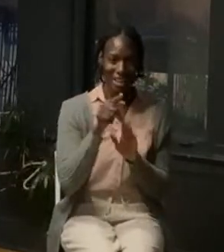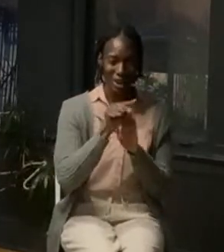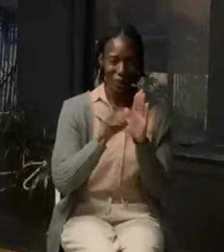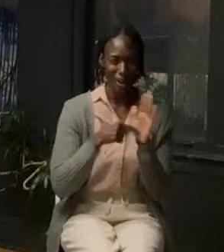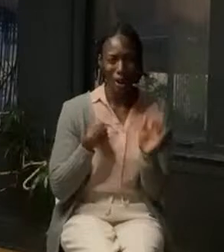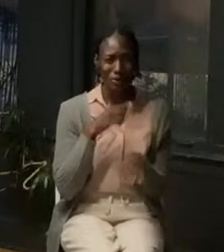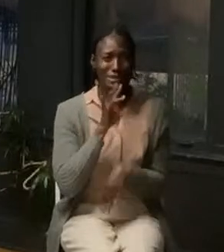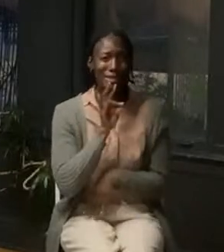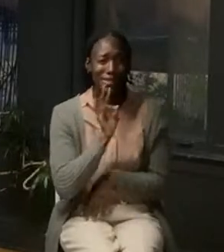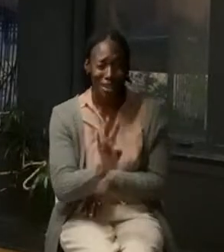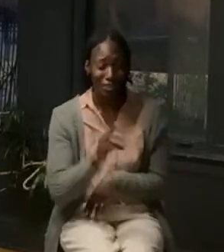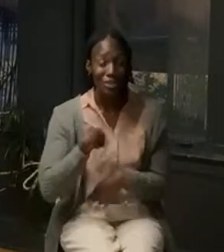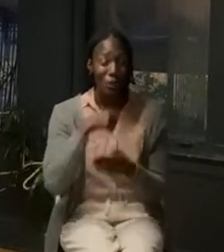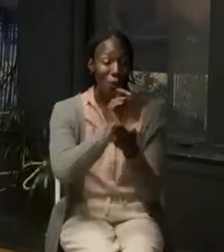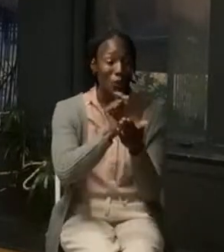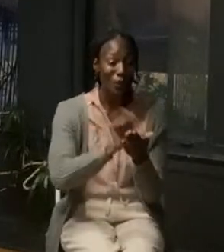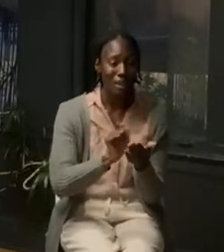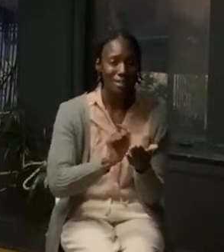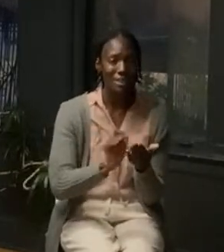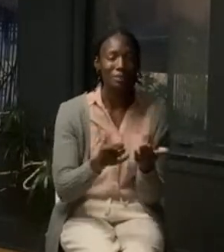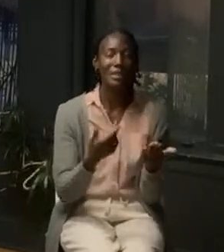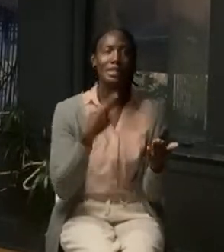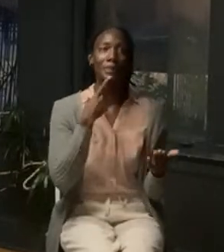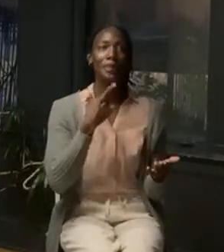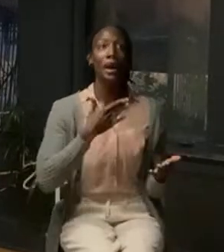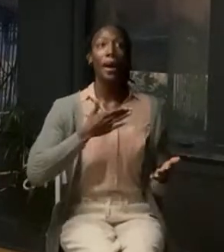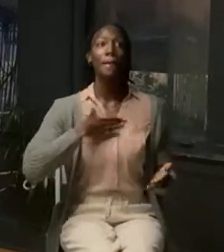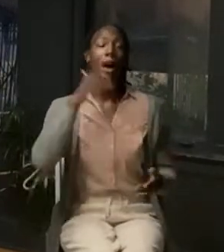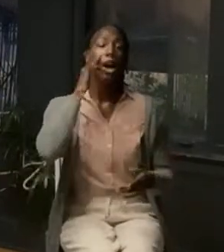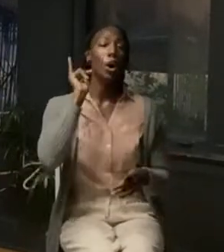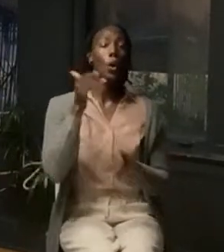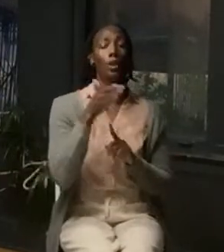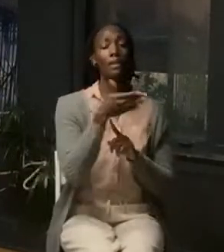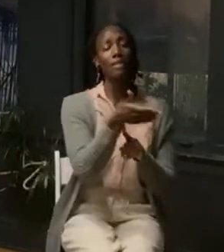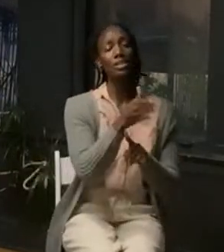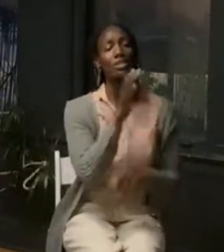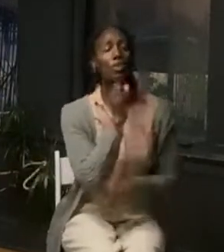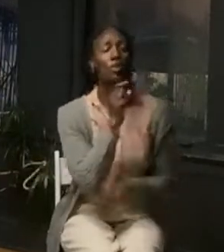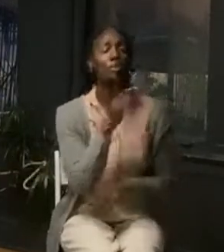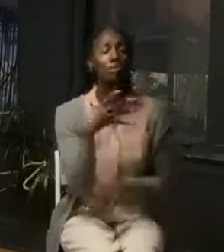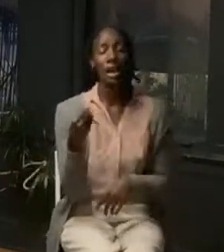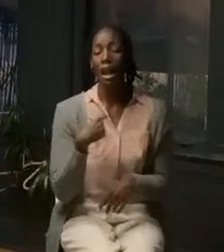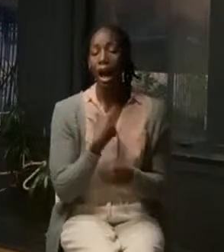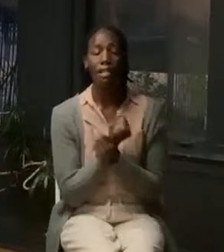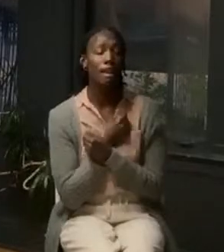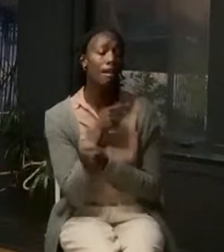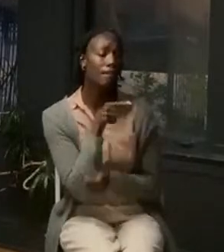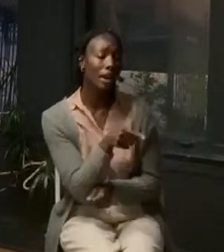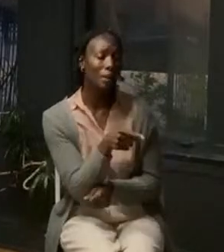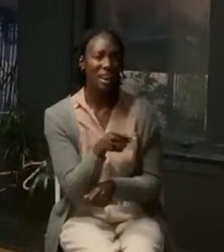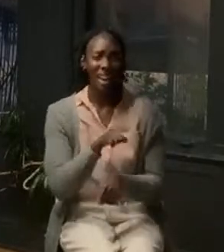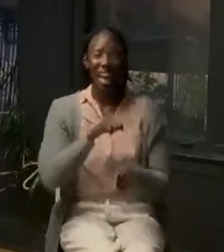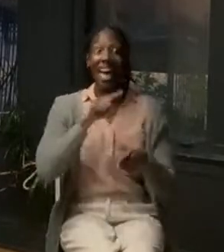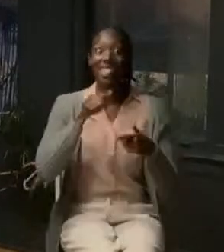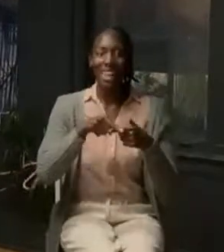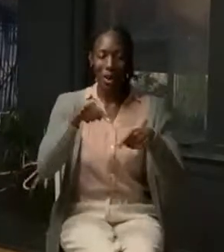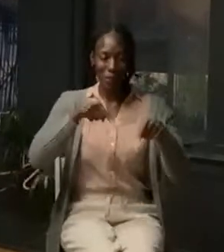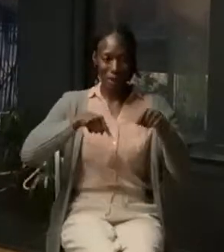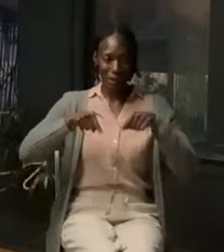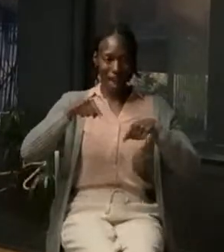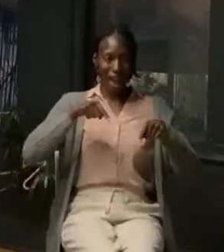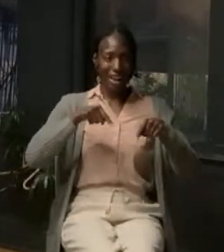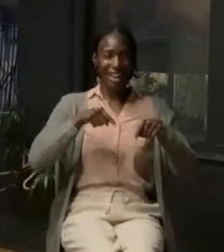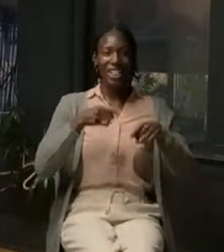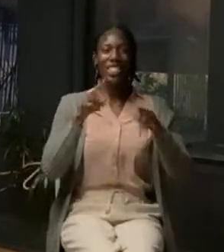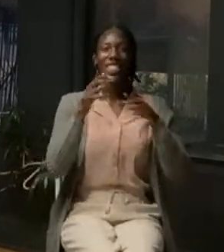and I had written this thing that was like, my goldfish is orange and I love him, and then I'd gone back and crossed out orange and wrote golden.